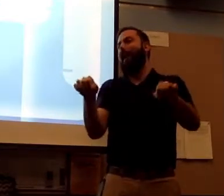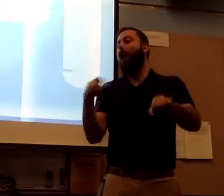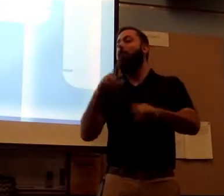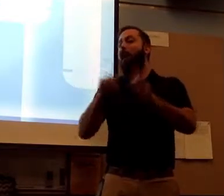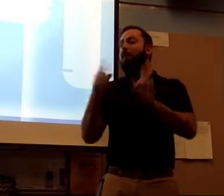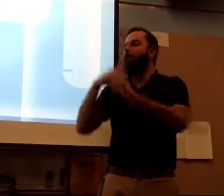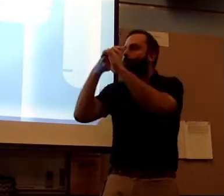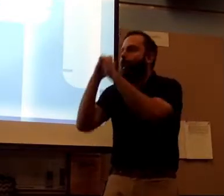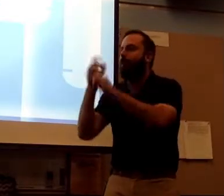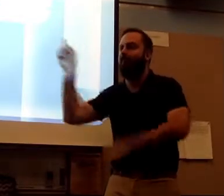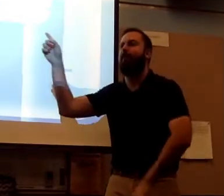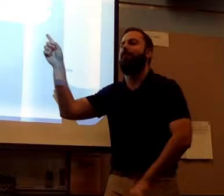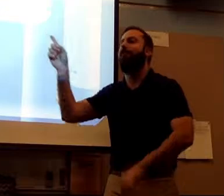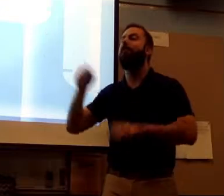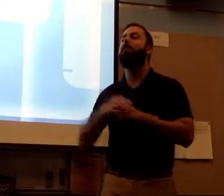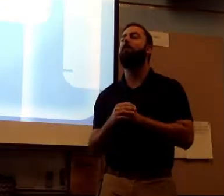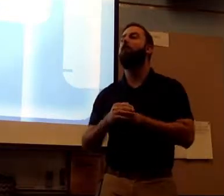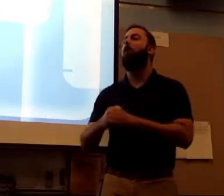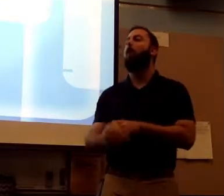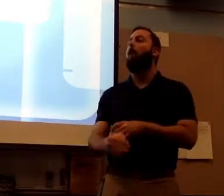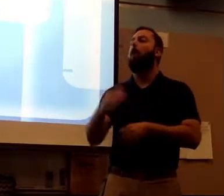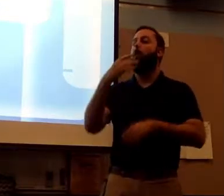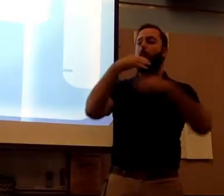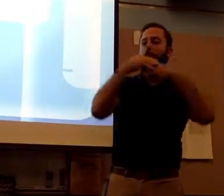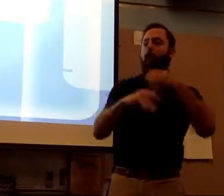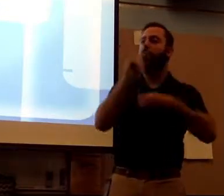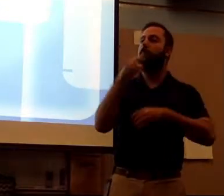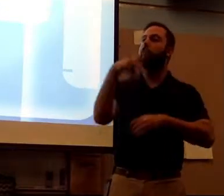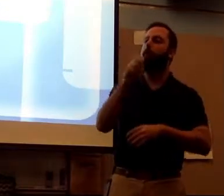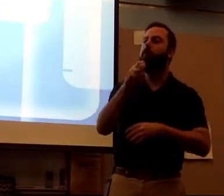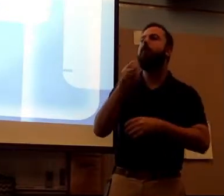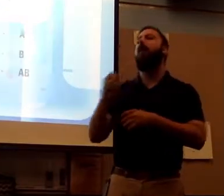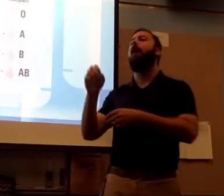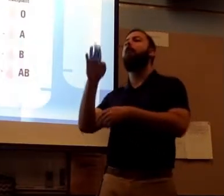fascinating. Blood types and bone marrow transplants.